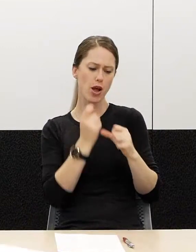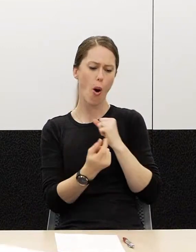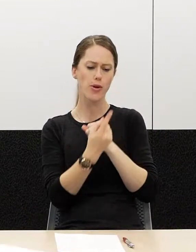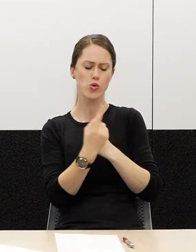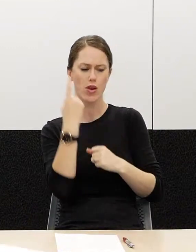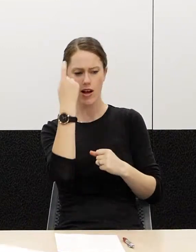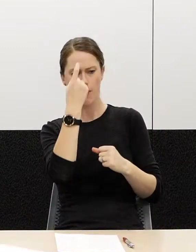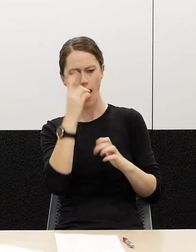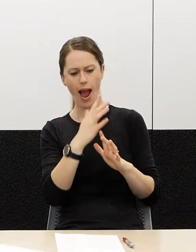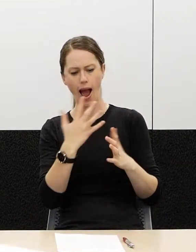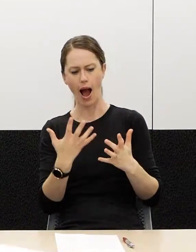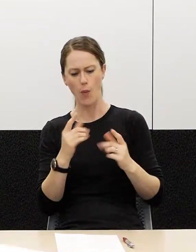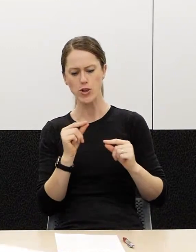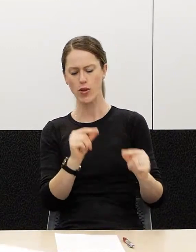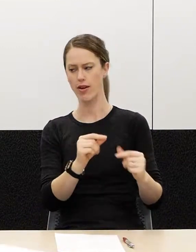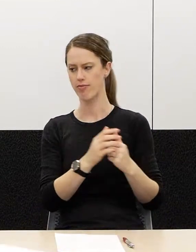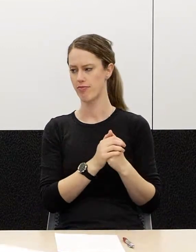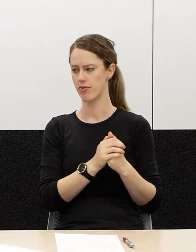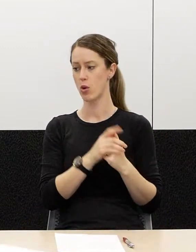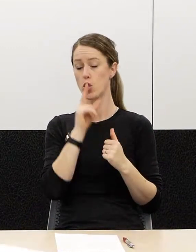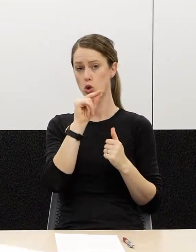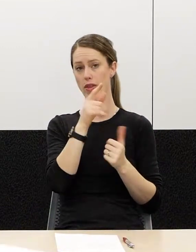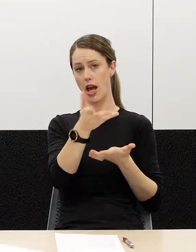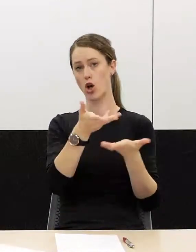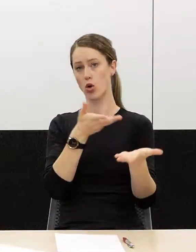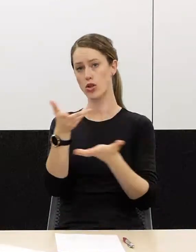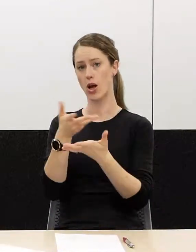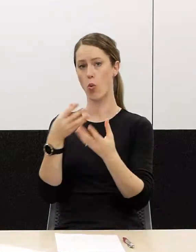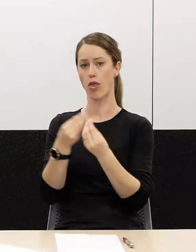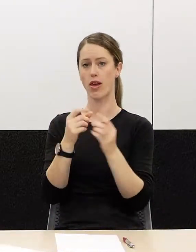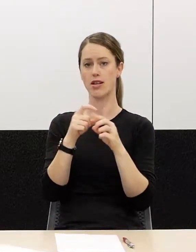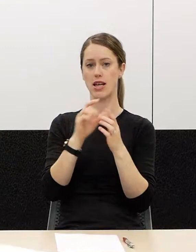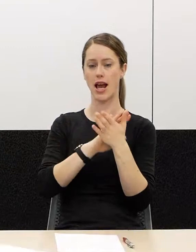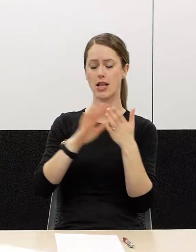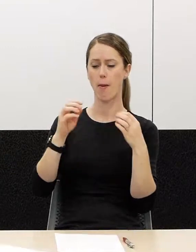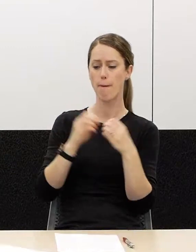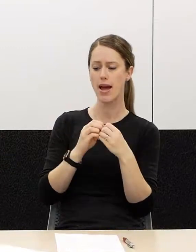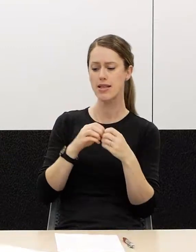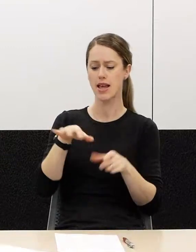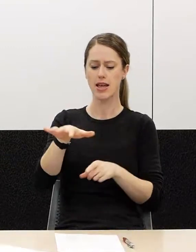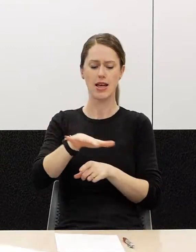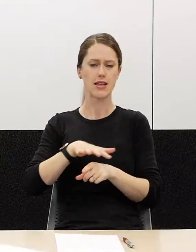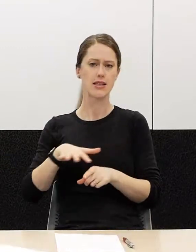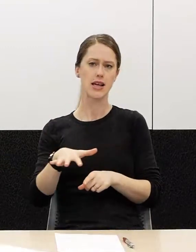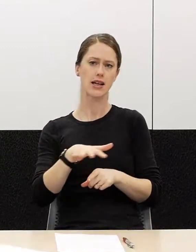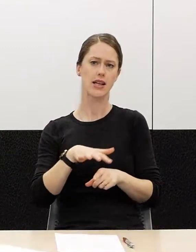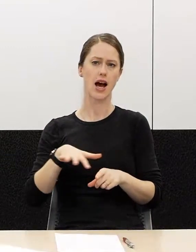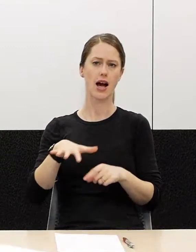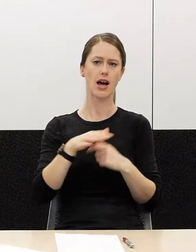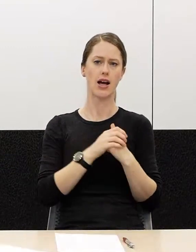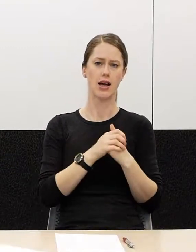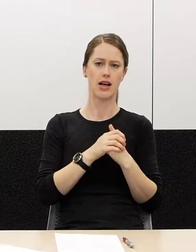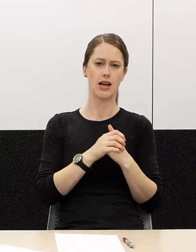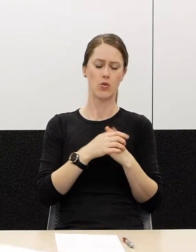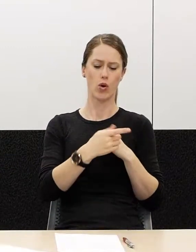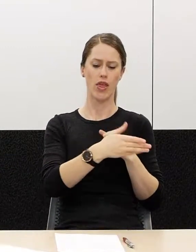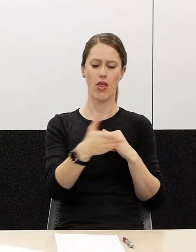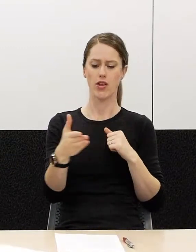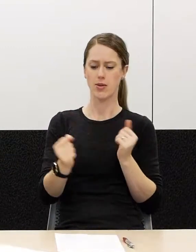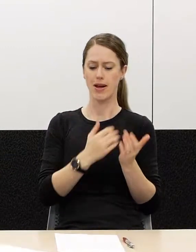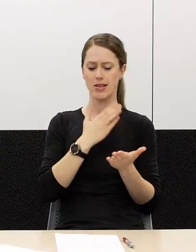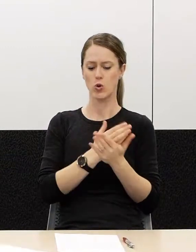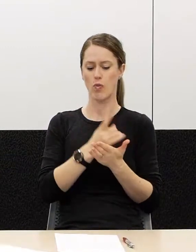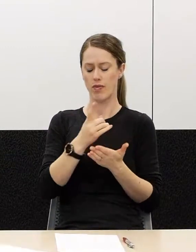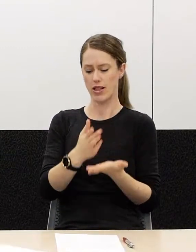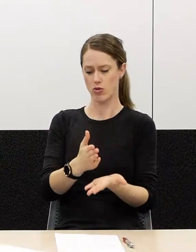to think about how we do that, and we'll do that in consultation with DHBs, the sector, with others to make sure we get that